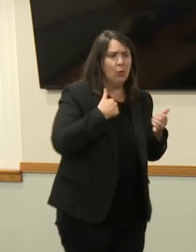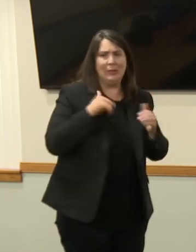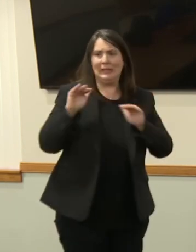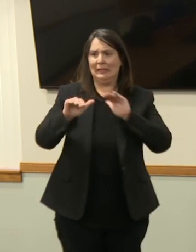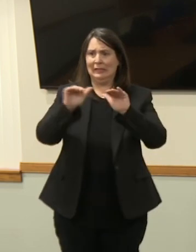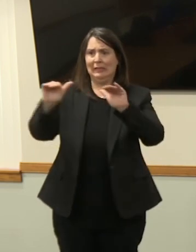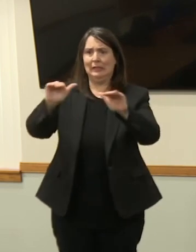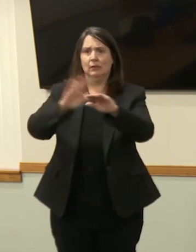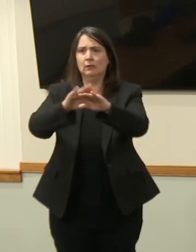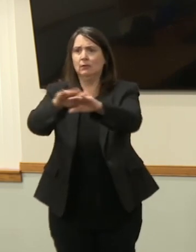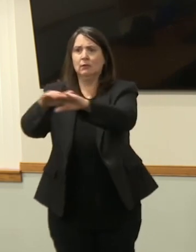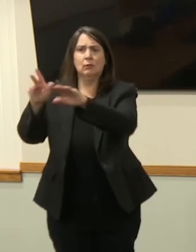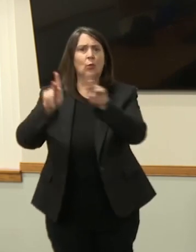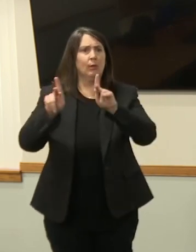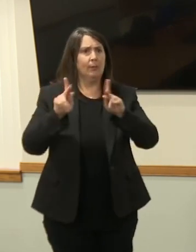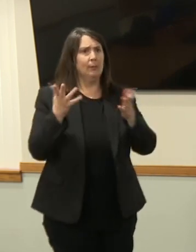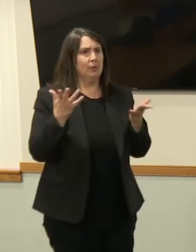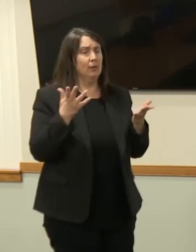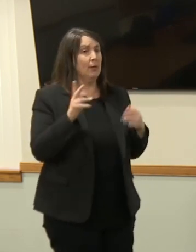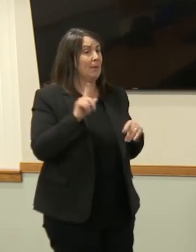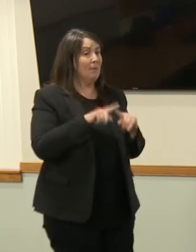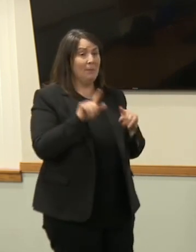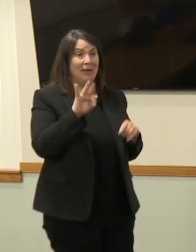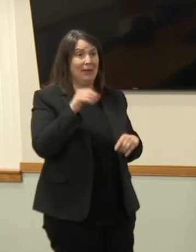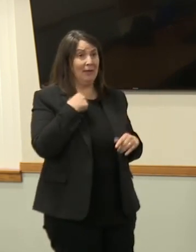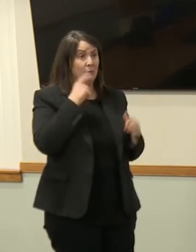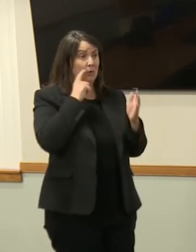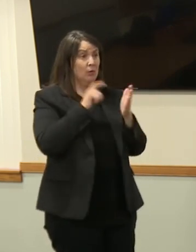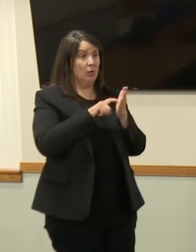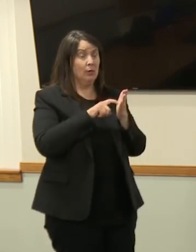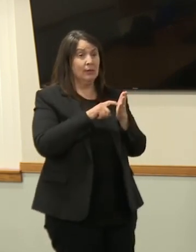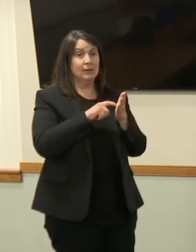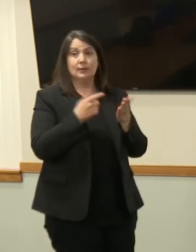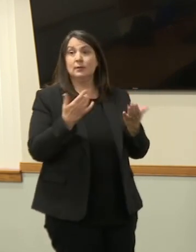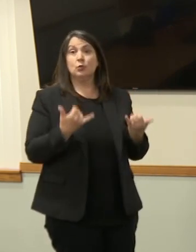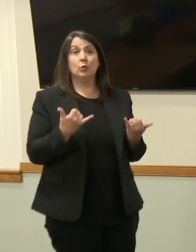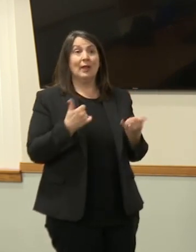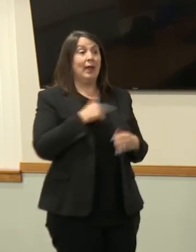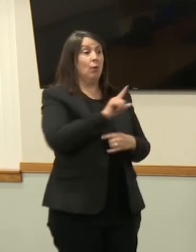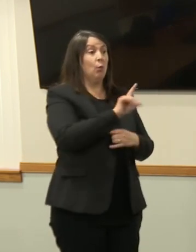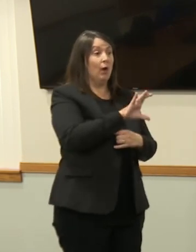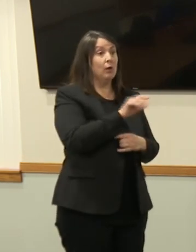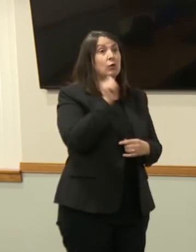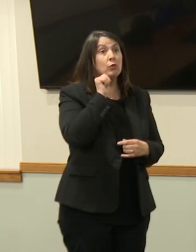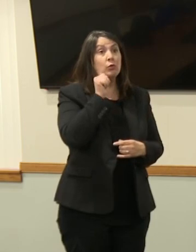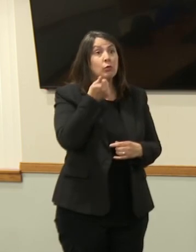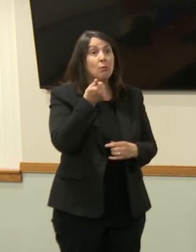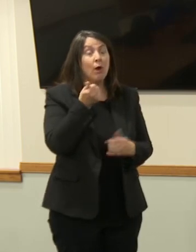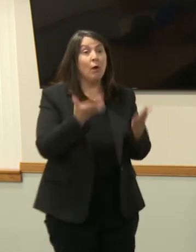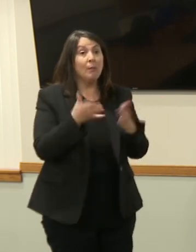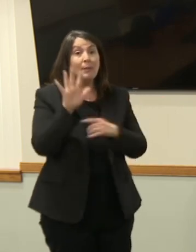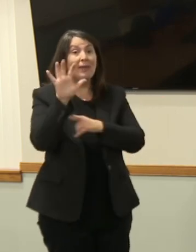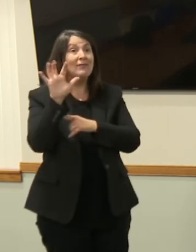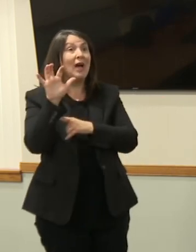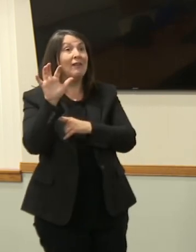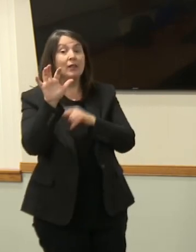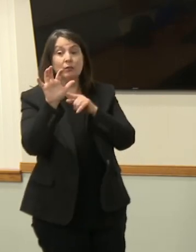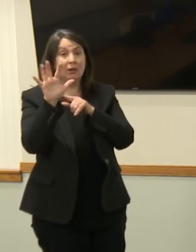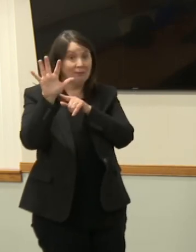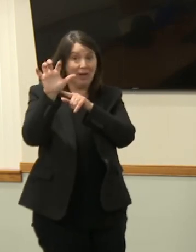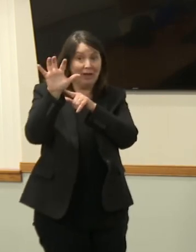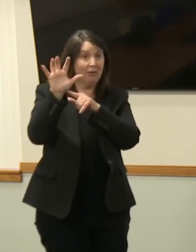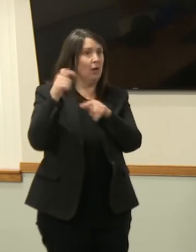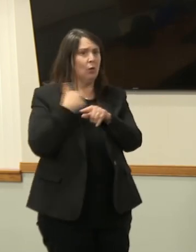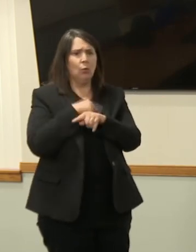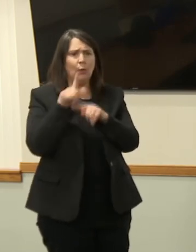it. If we're at a point where you're seeing, today we have 100 new cases. If tomorrow we're seeing 500 new cases, we won't be able